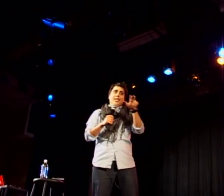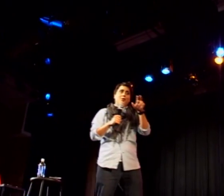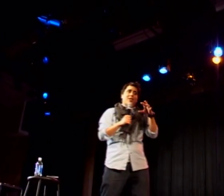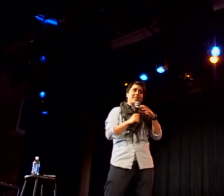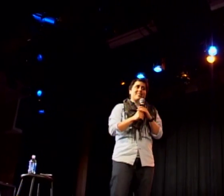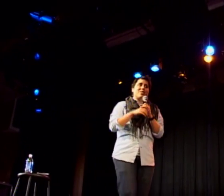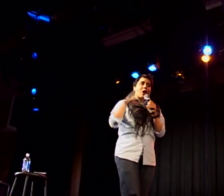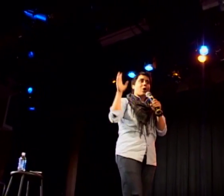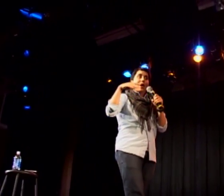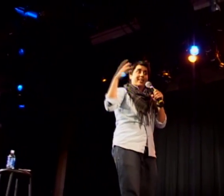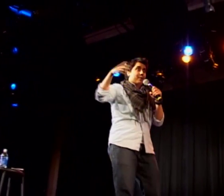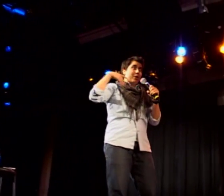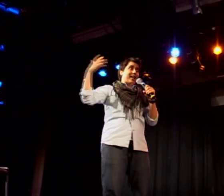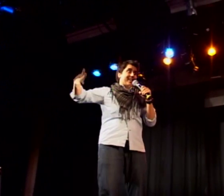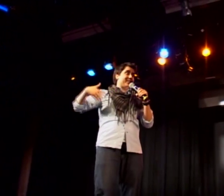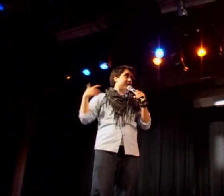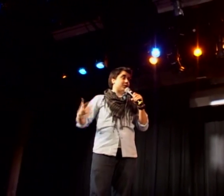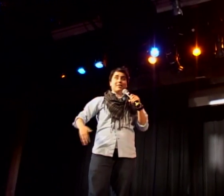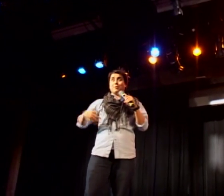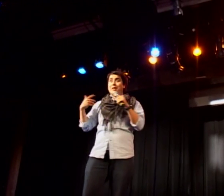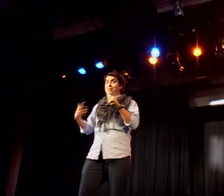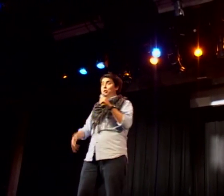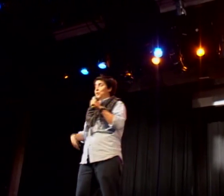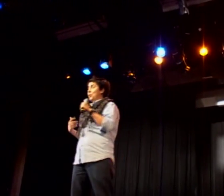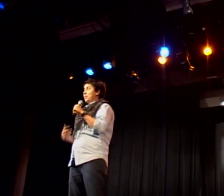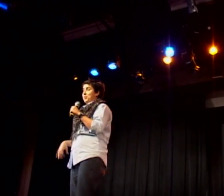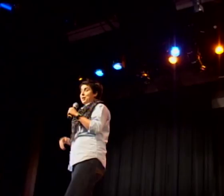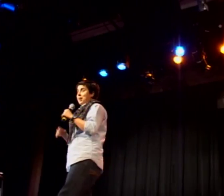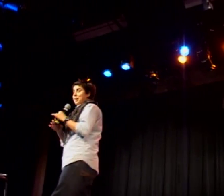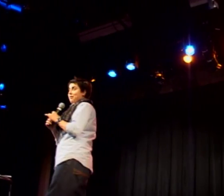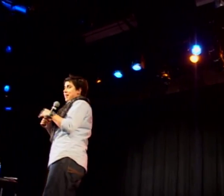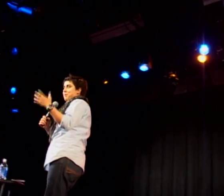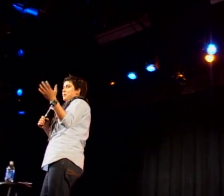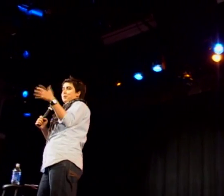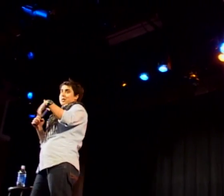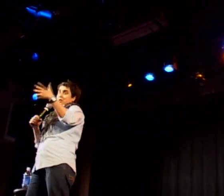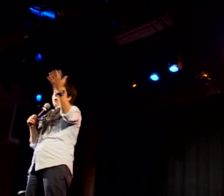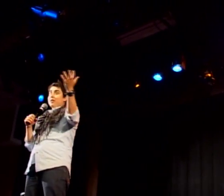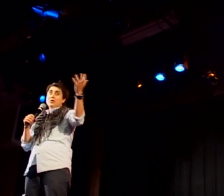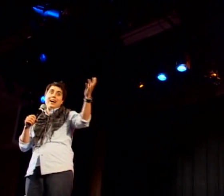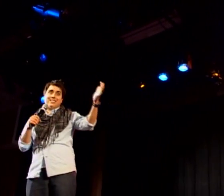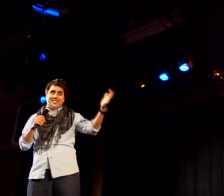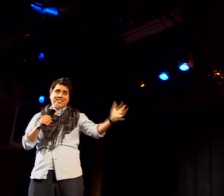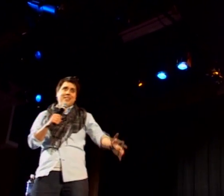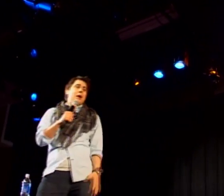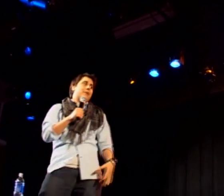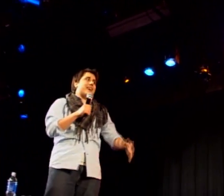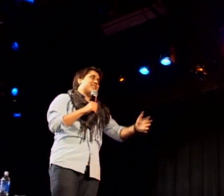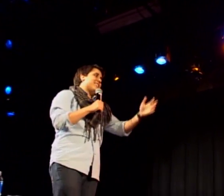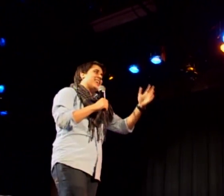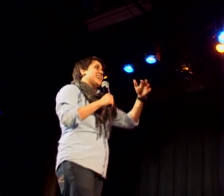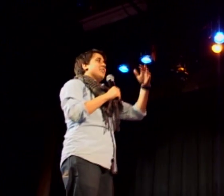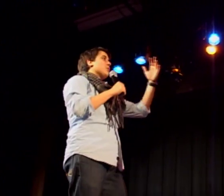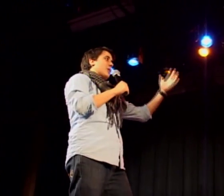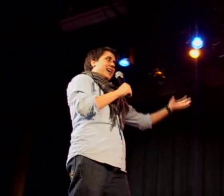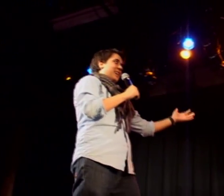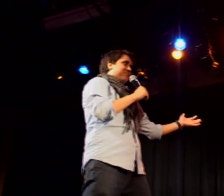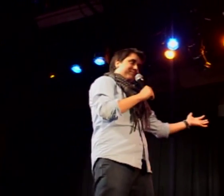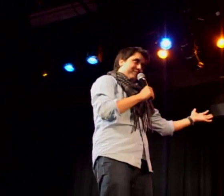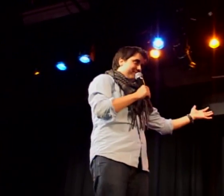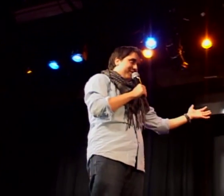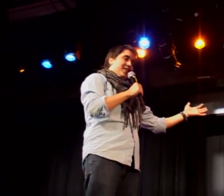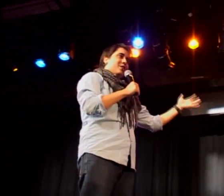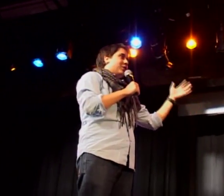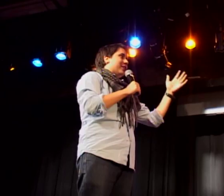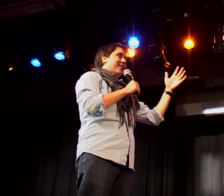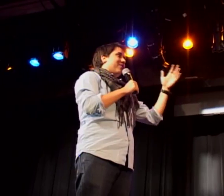And the second thing you think is, oh, I'm ready. I can get basically 2 for 1 for here right now, right? Because you're already dressed. But either